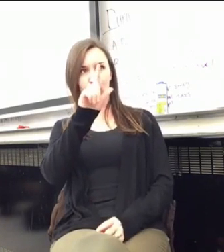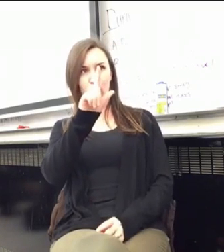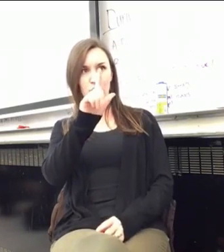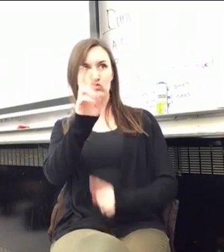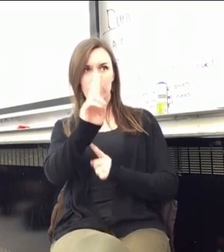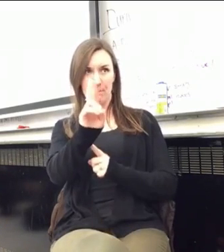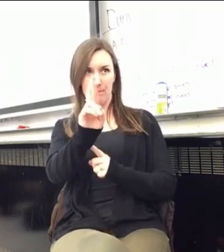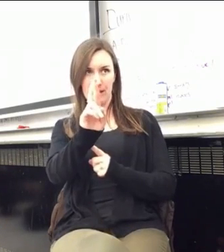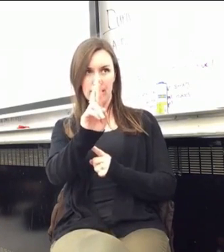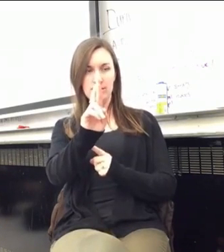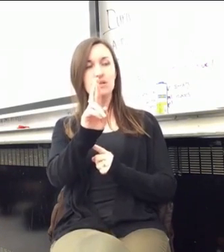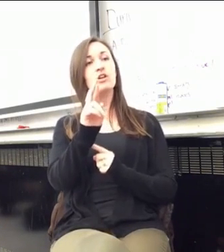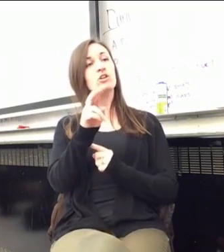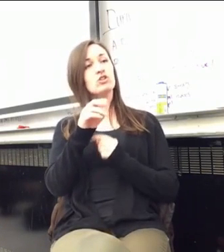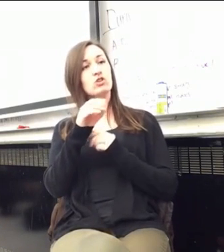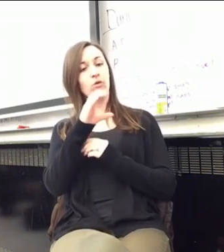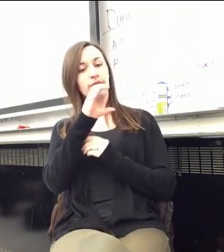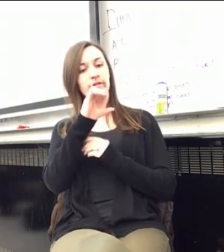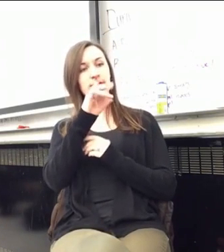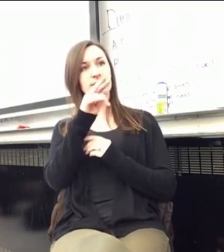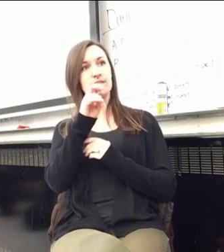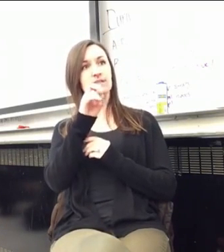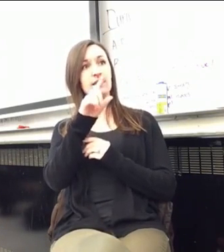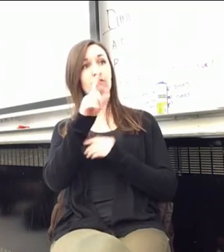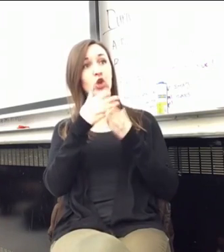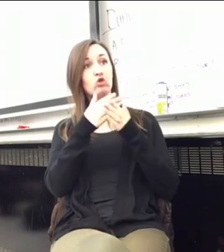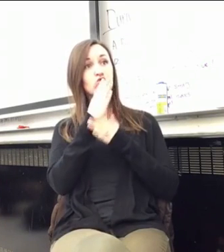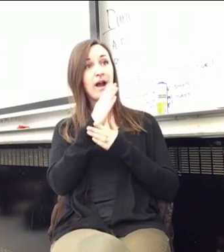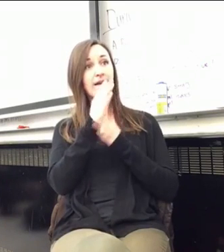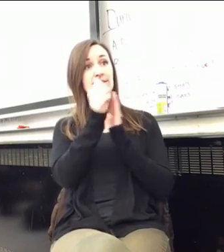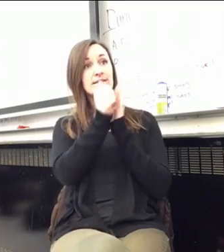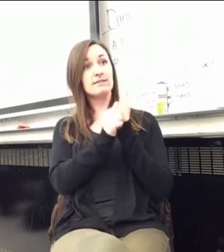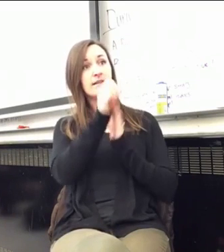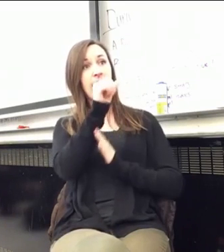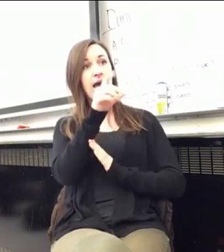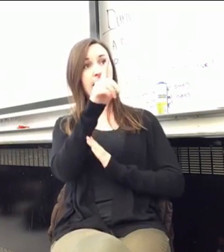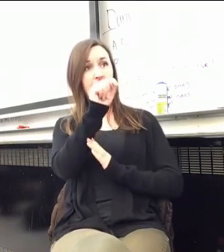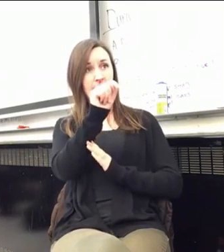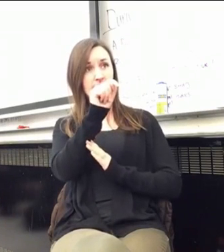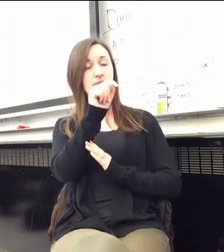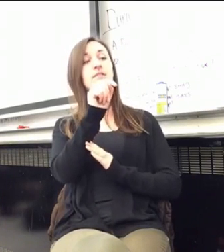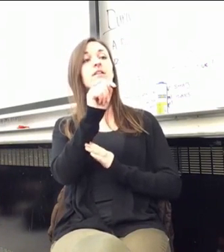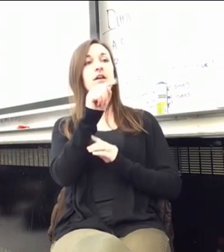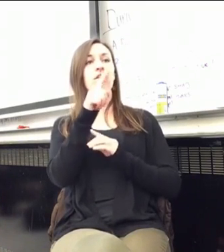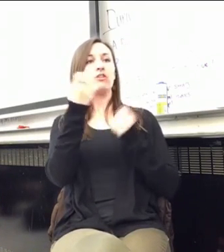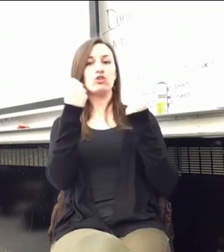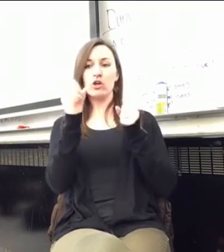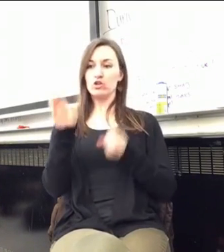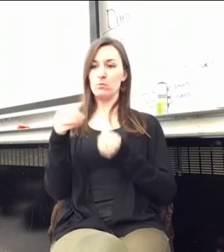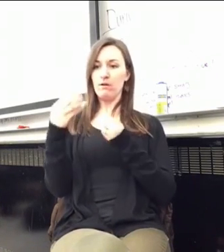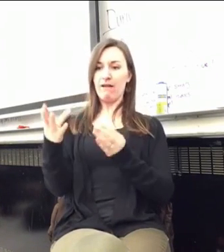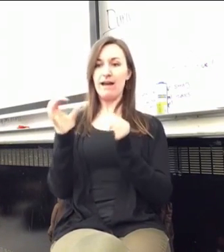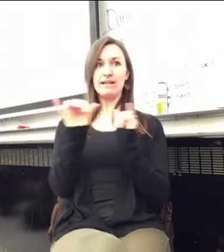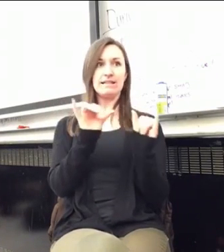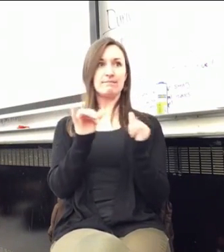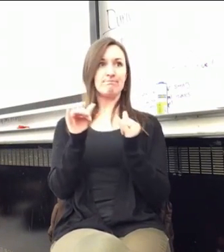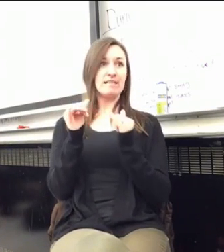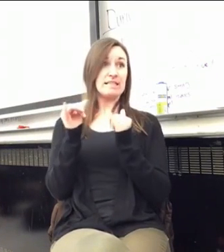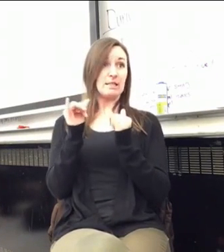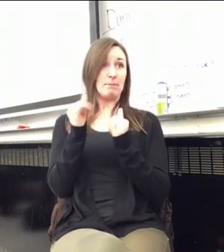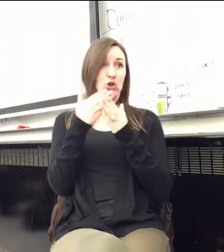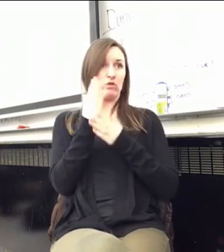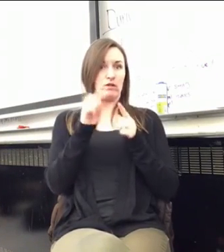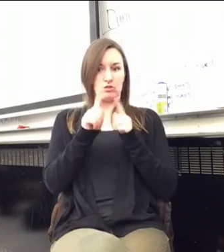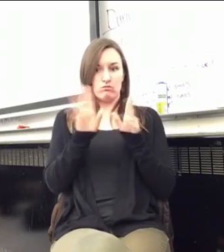be the Civil Rights Act of 1866, an attempt to give African Americans very similar rights to what they have today.